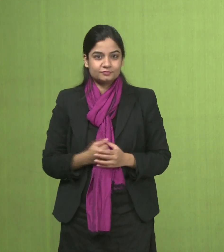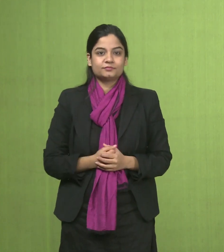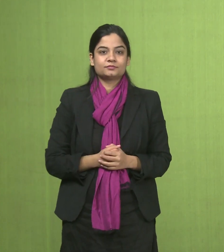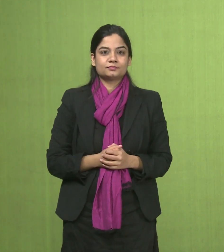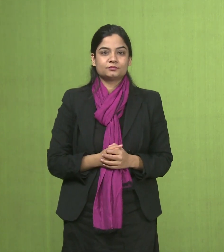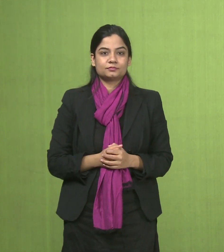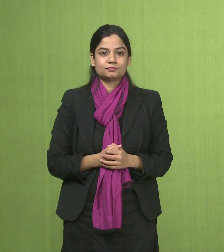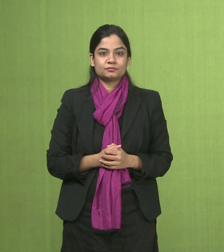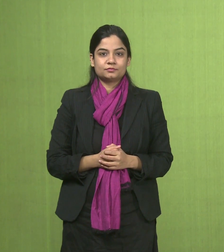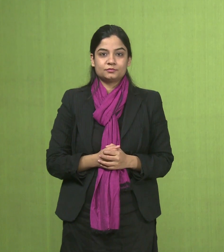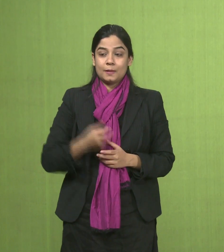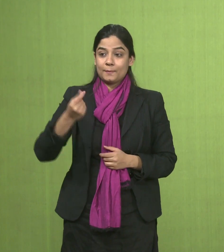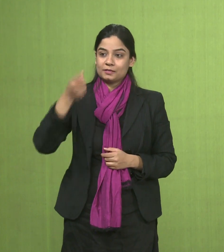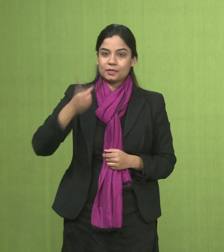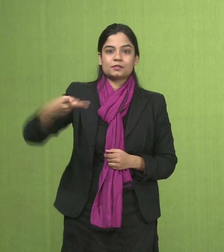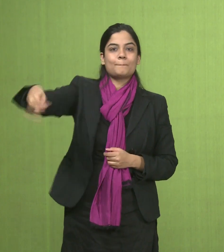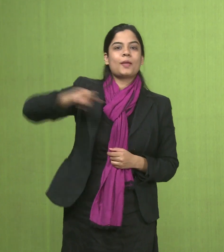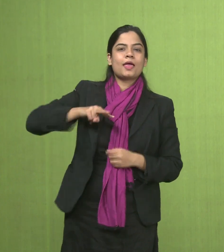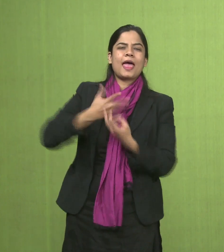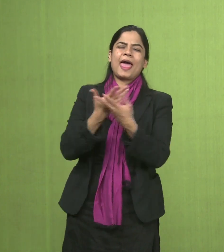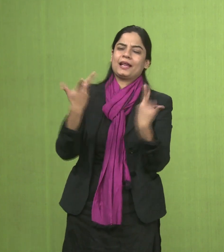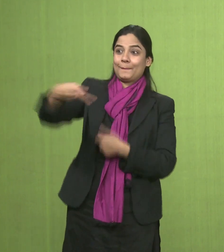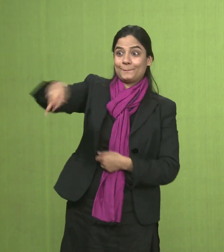Right to return.